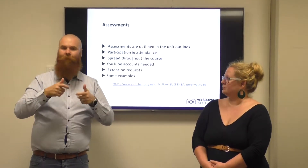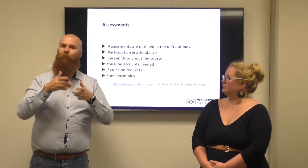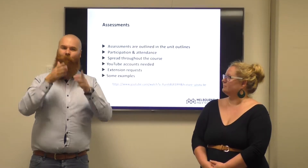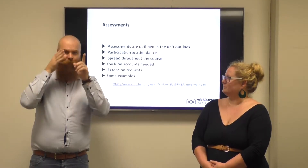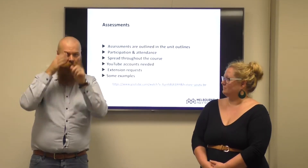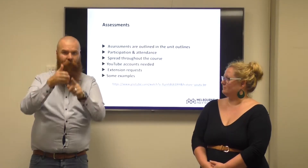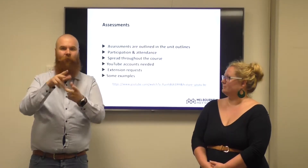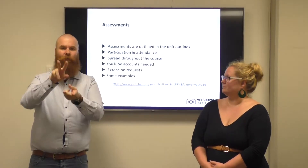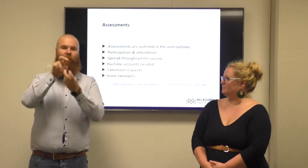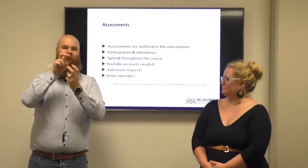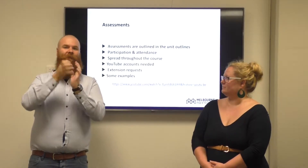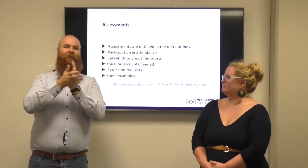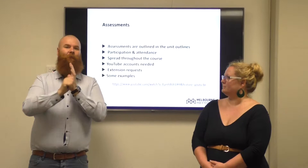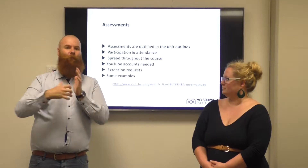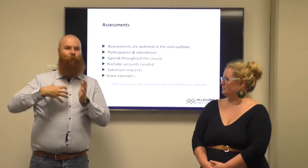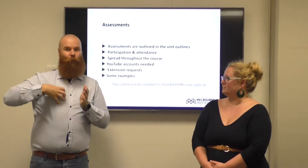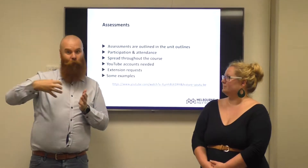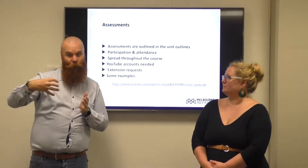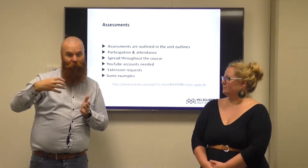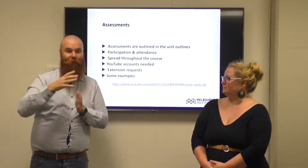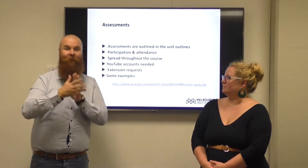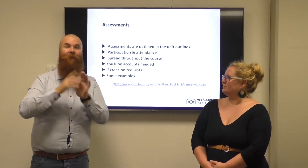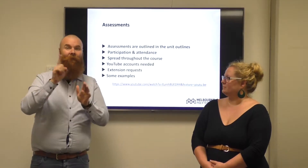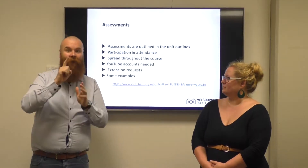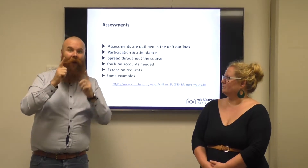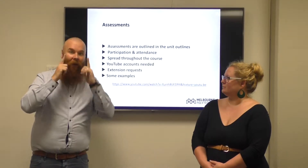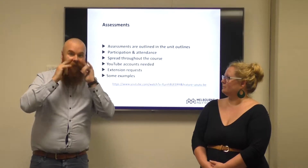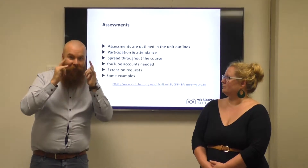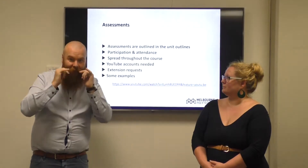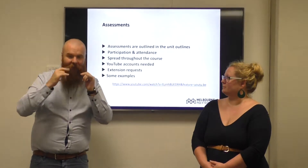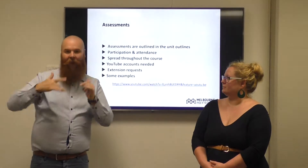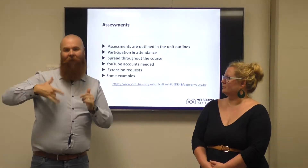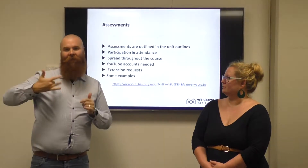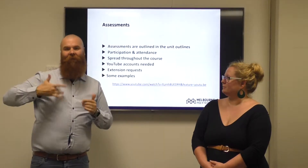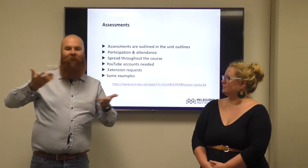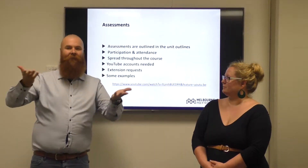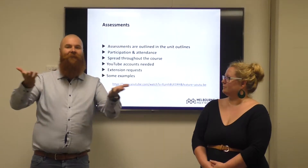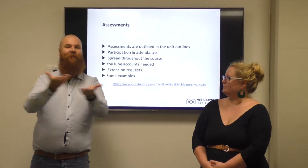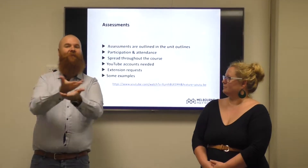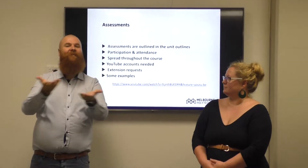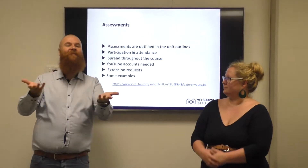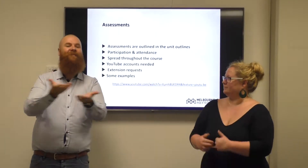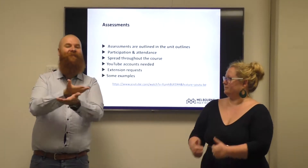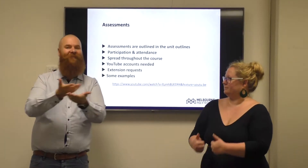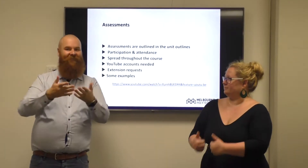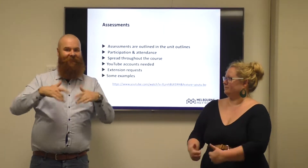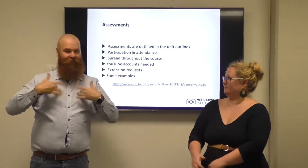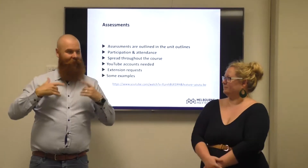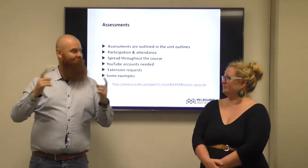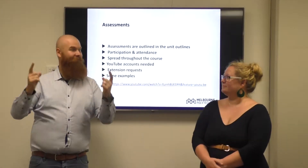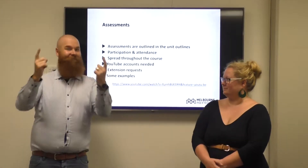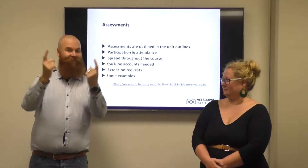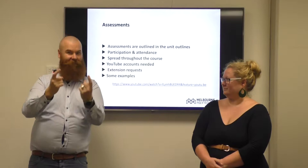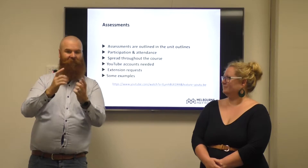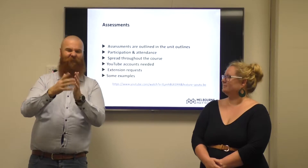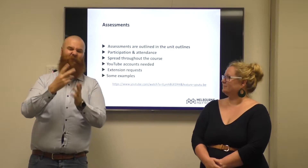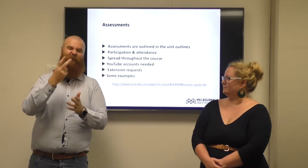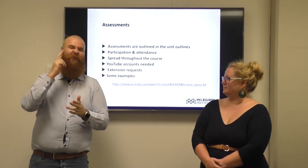training package really focuses more on readback skills and live assessments. So assessments taking